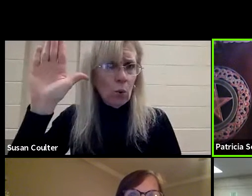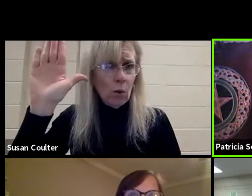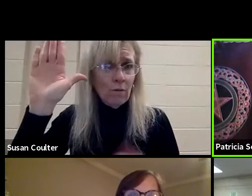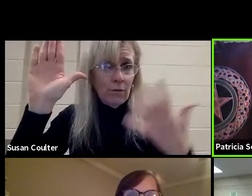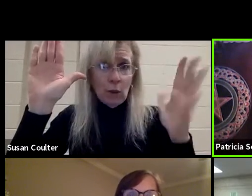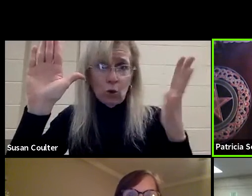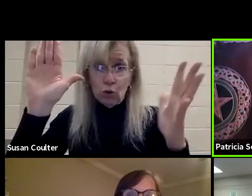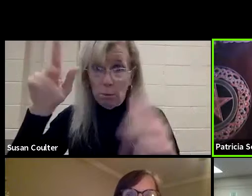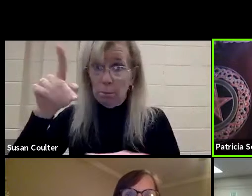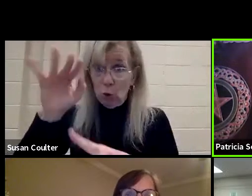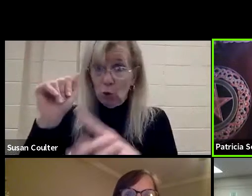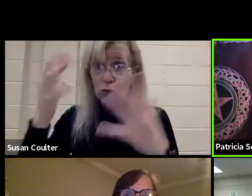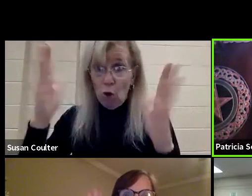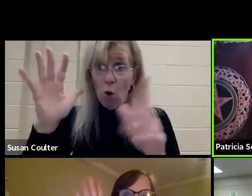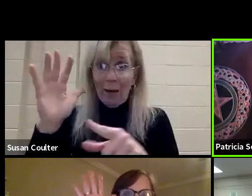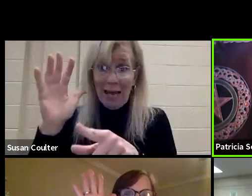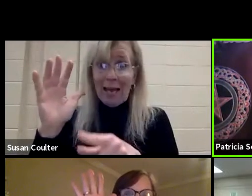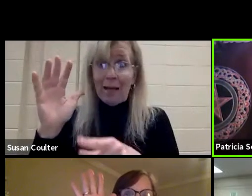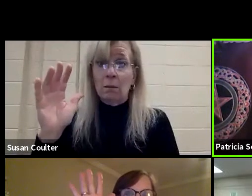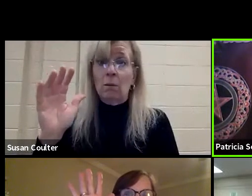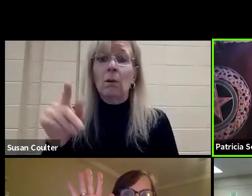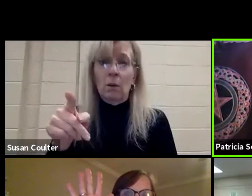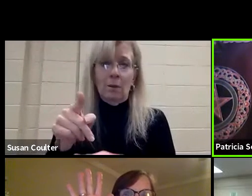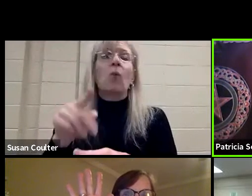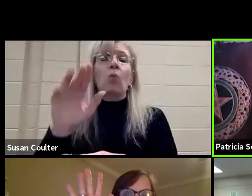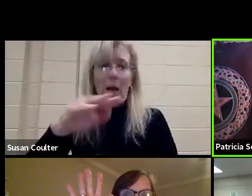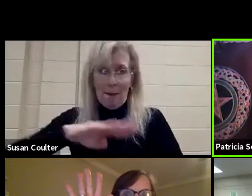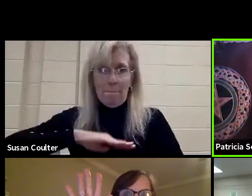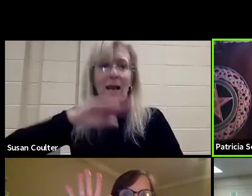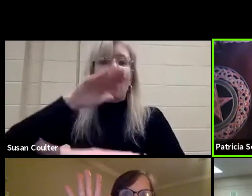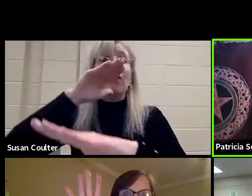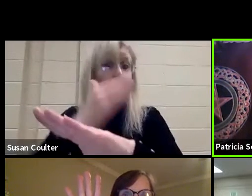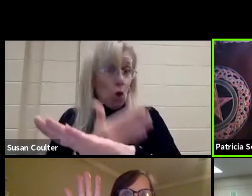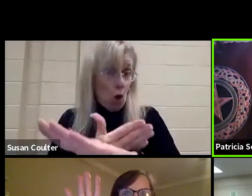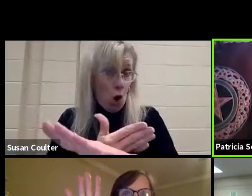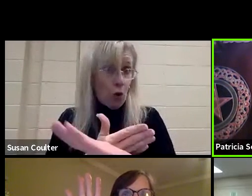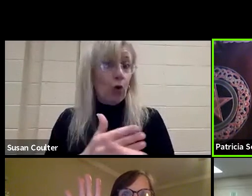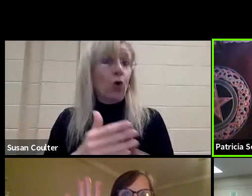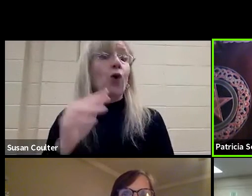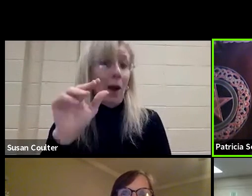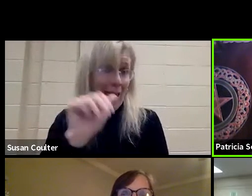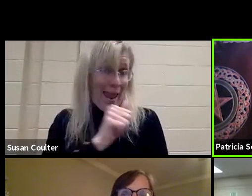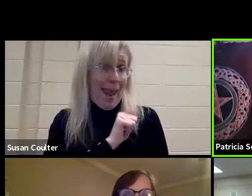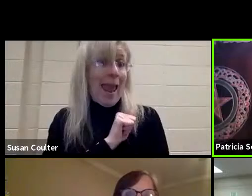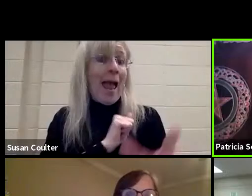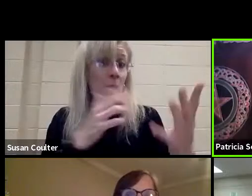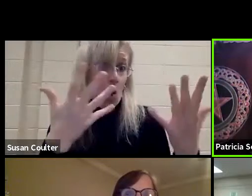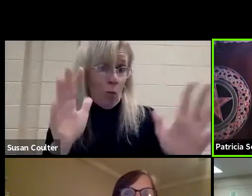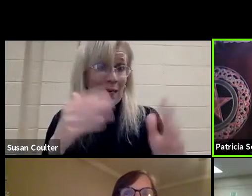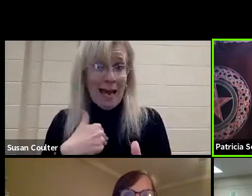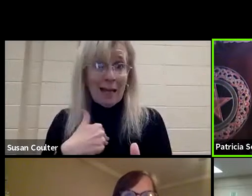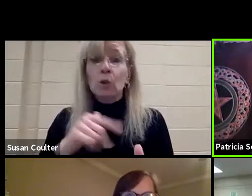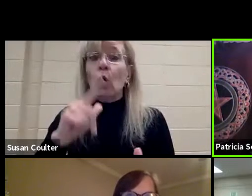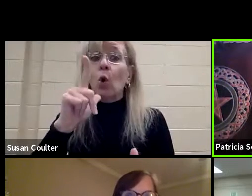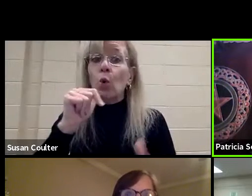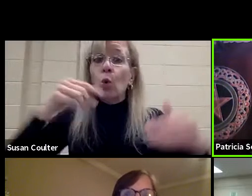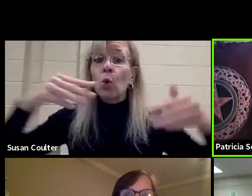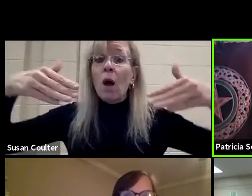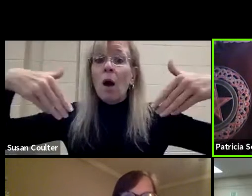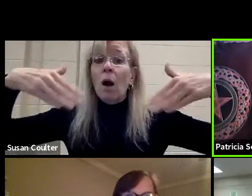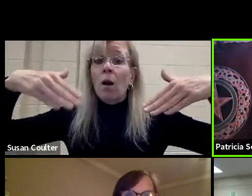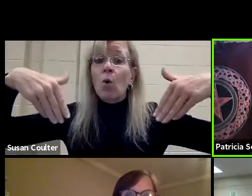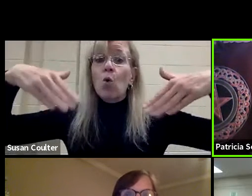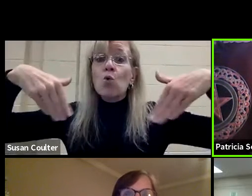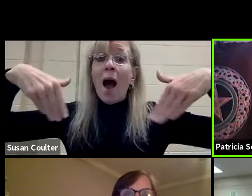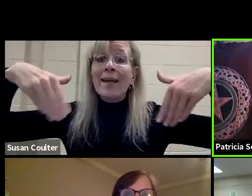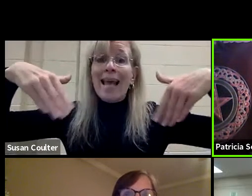Who finished? Patricia already had. Well, Beth starter and already has. Who